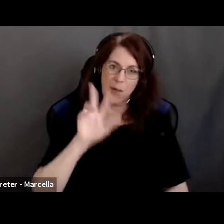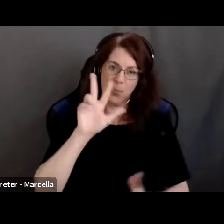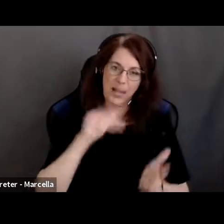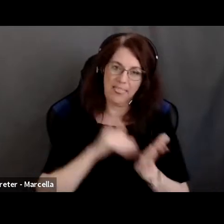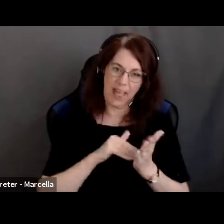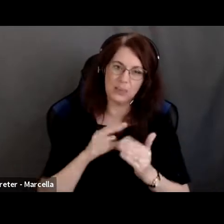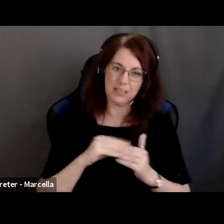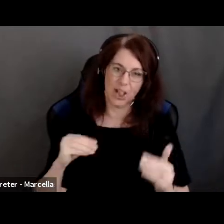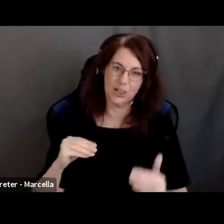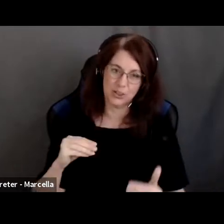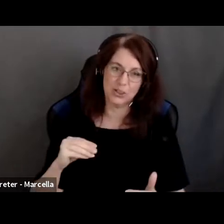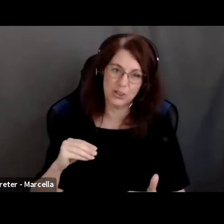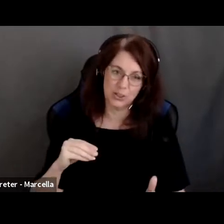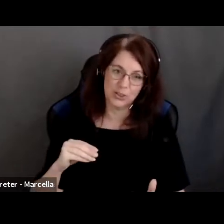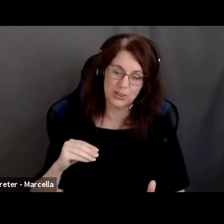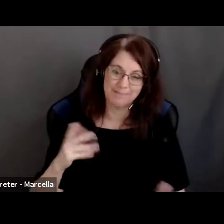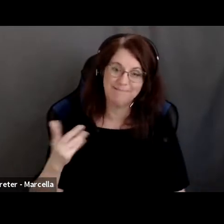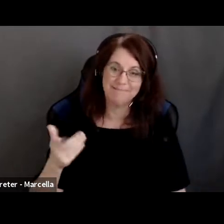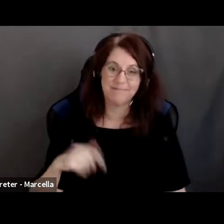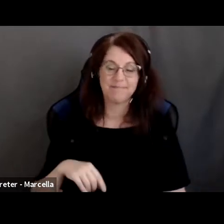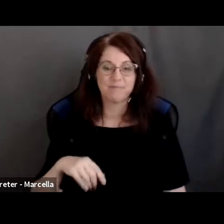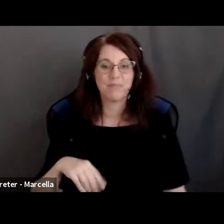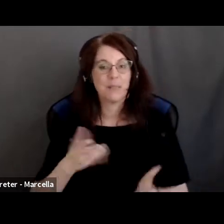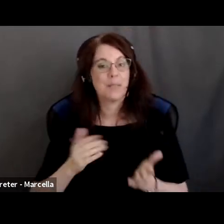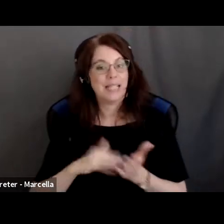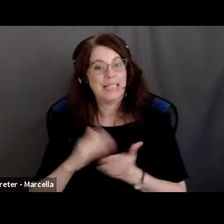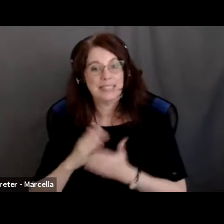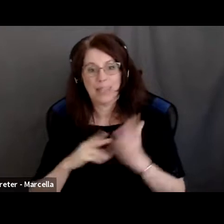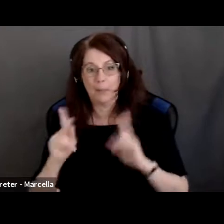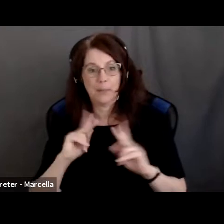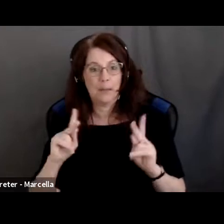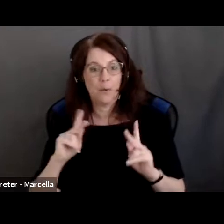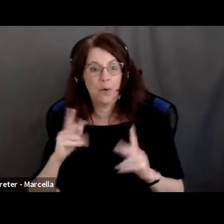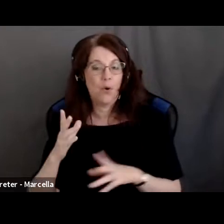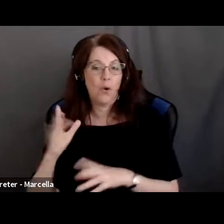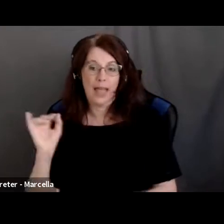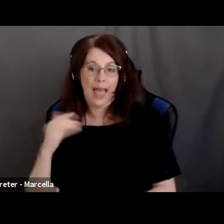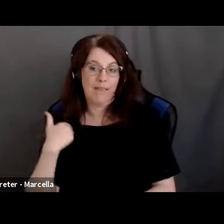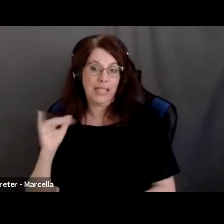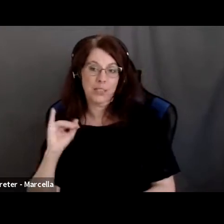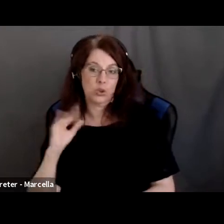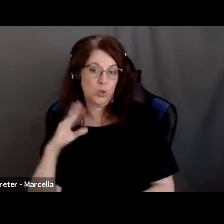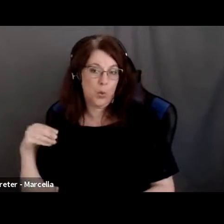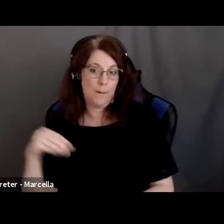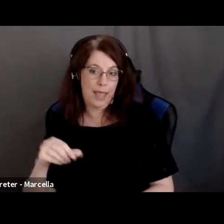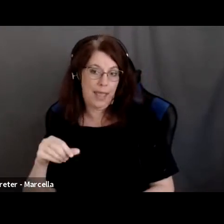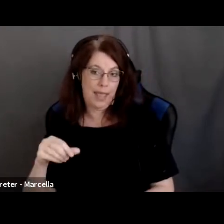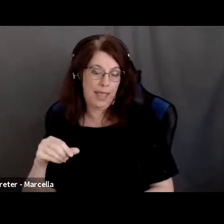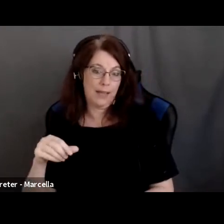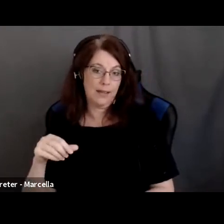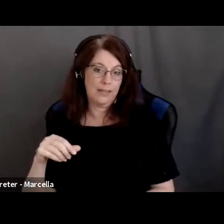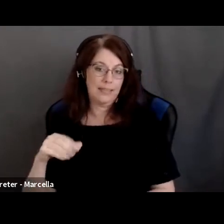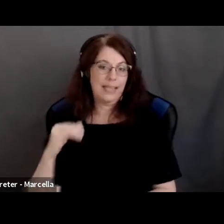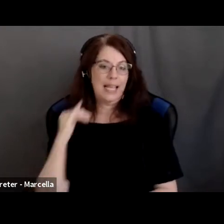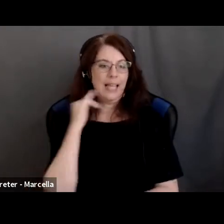$3,000, but it's another one of those where some people have gotten insurance to cover it. And if you go to